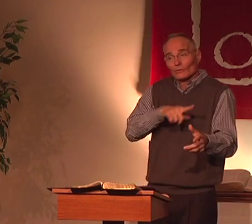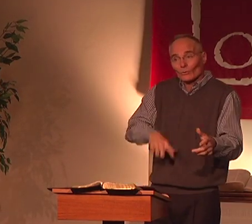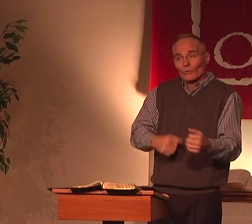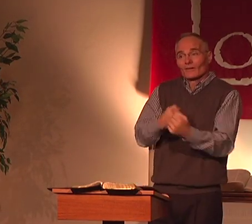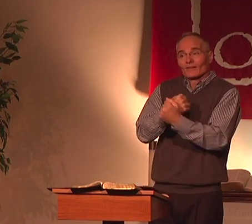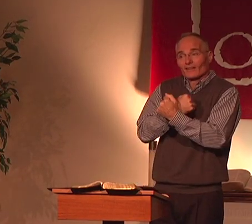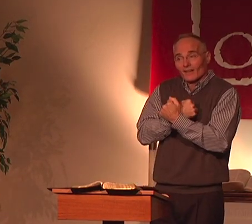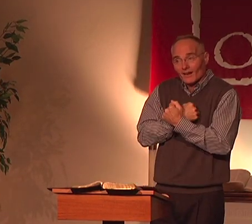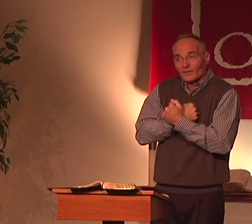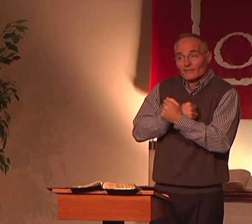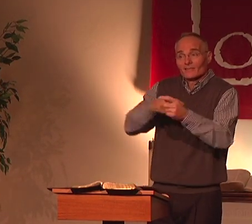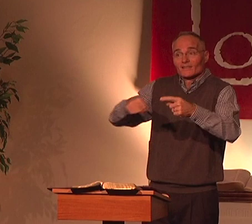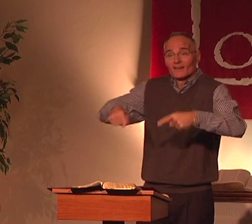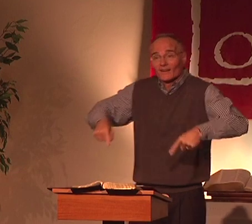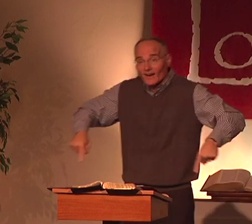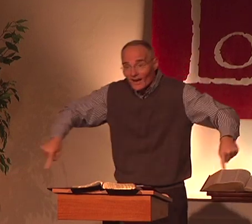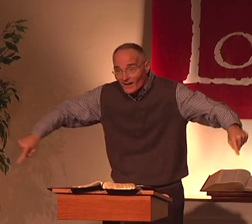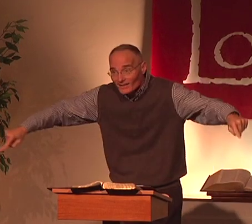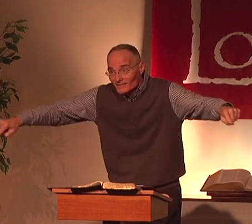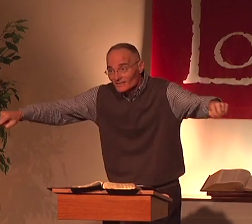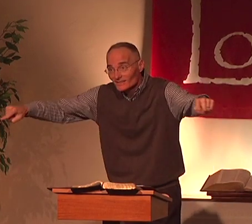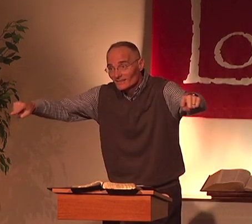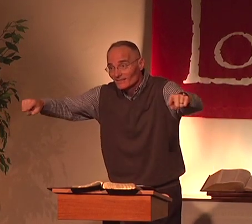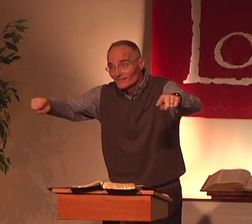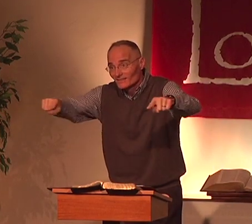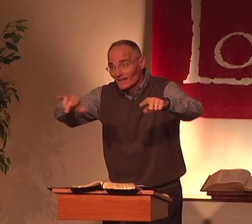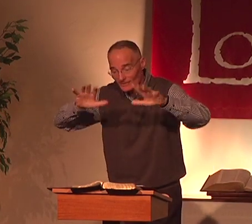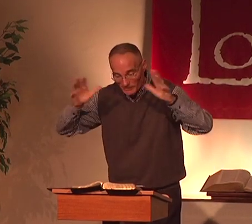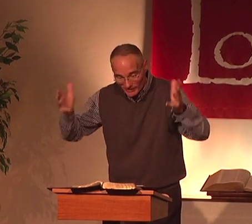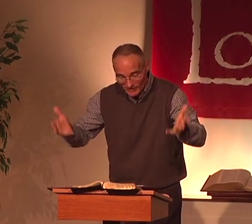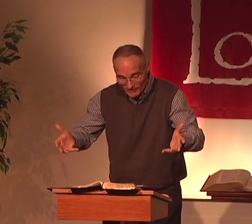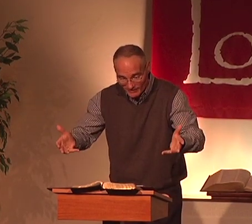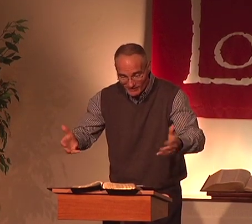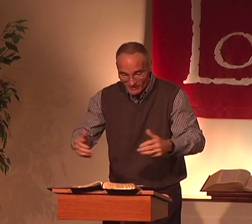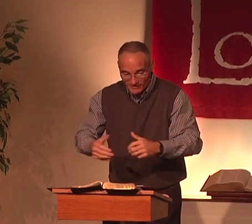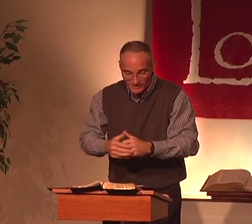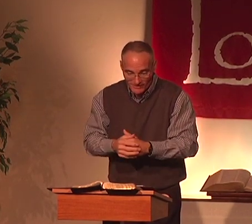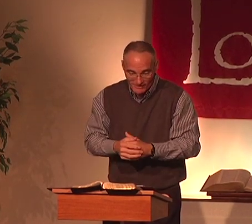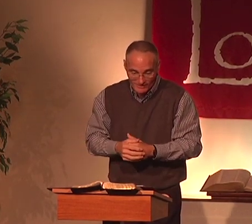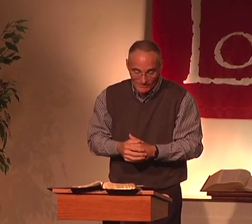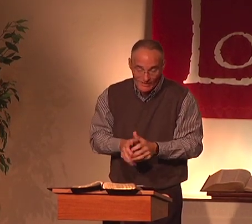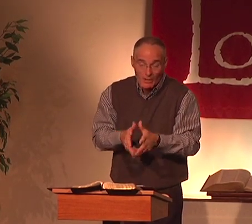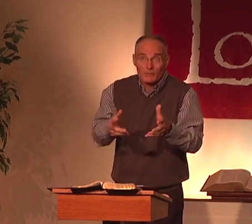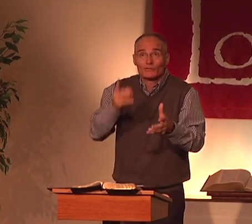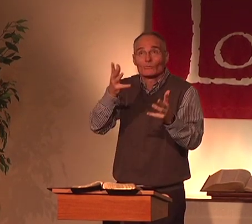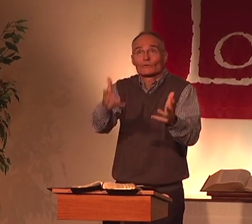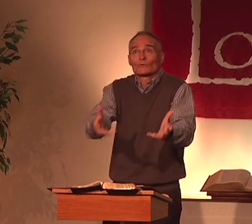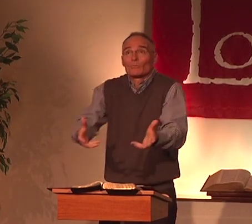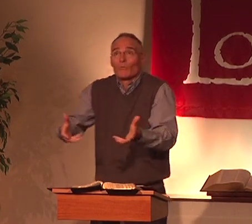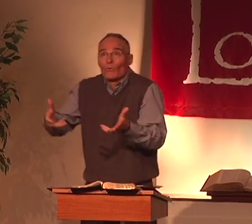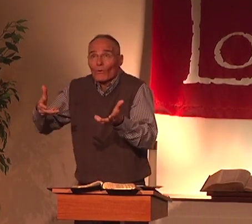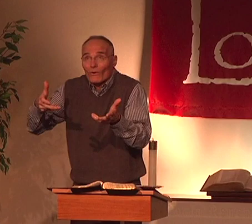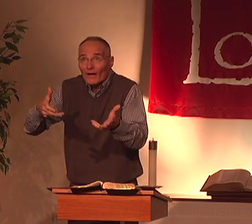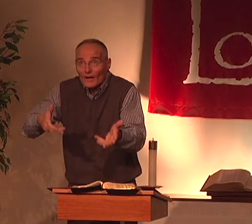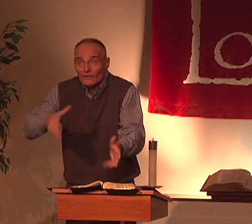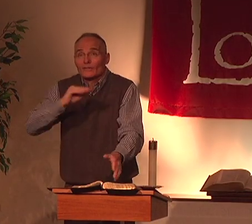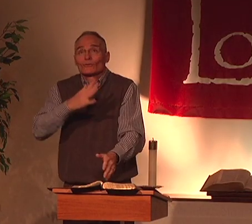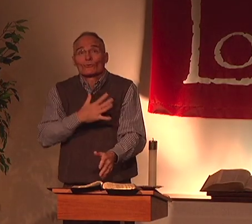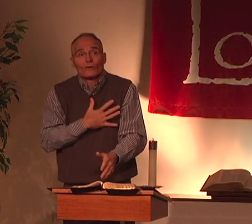How much The Lord Loves Us As a Body How much He has Poured